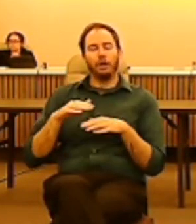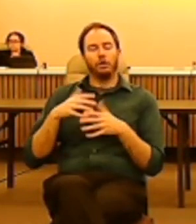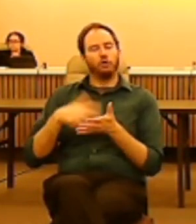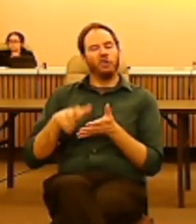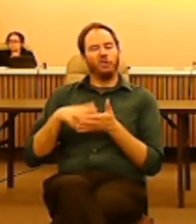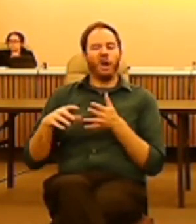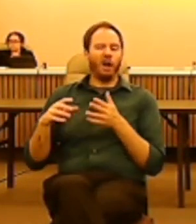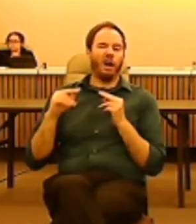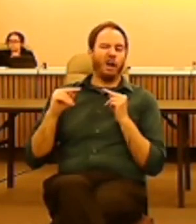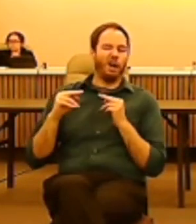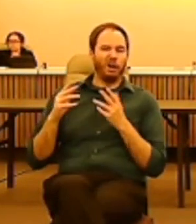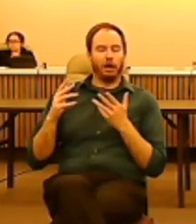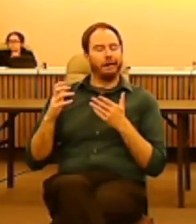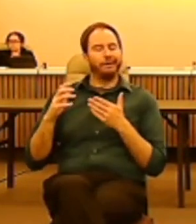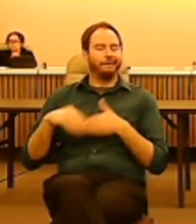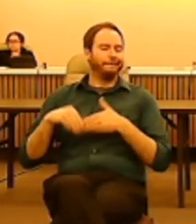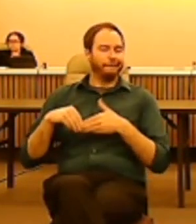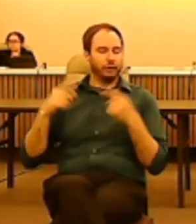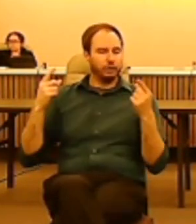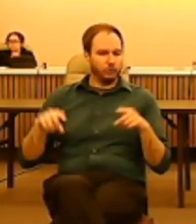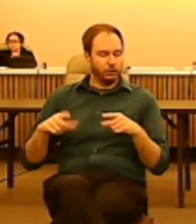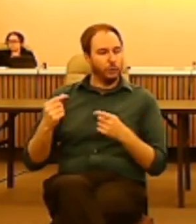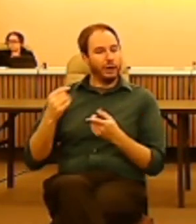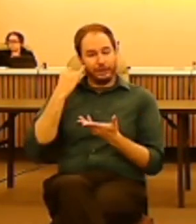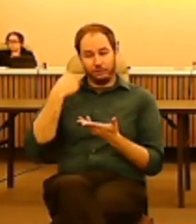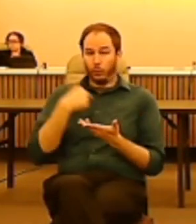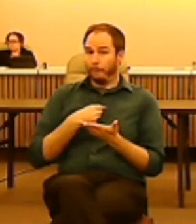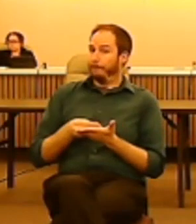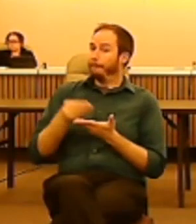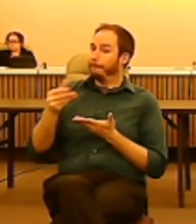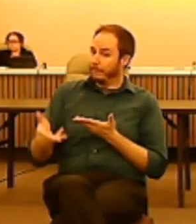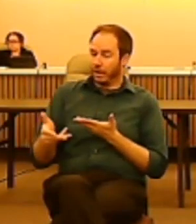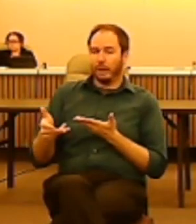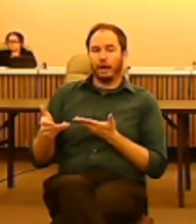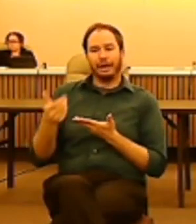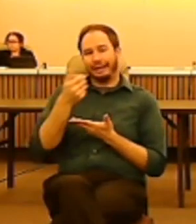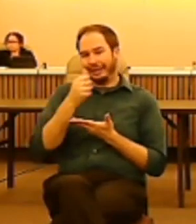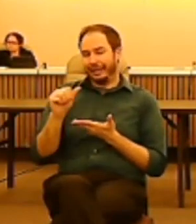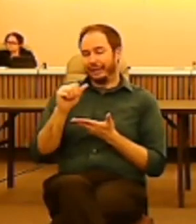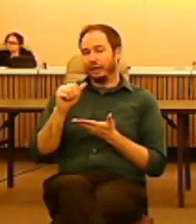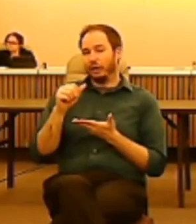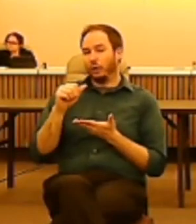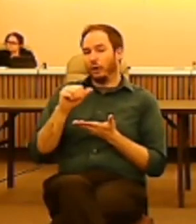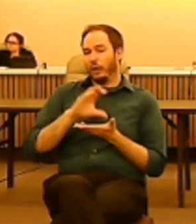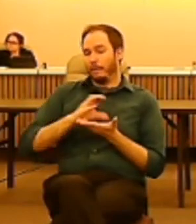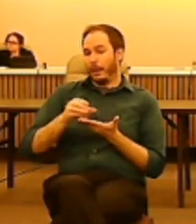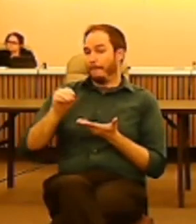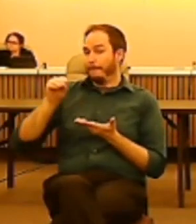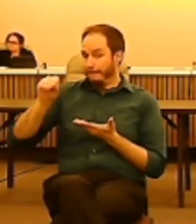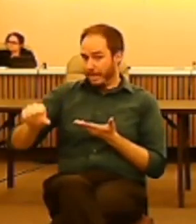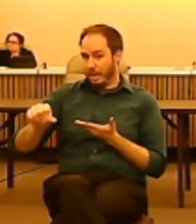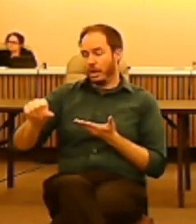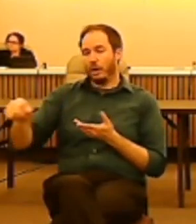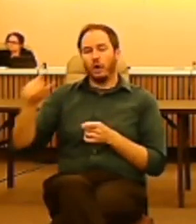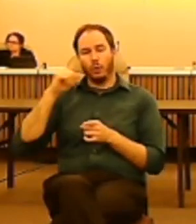did I'll call it a handshake agreement on, is that if we buy it, any dollar we pay, they will only use to